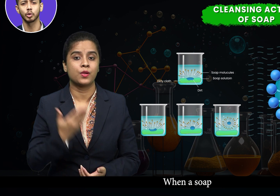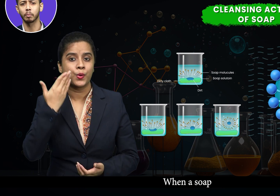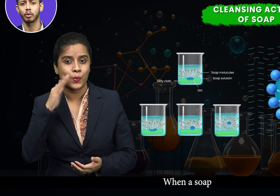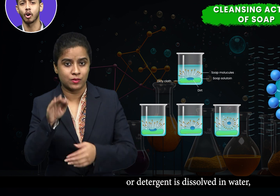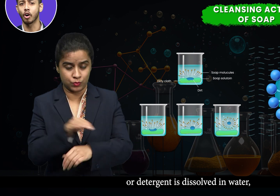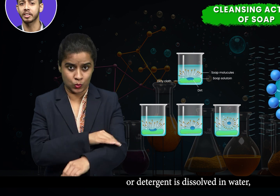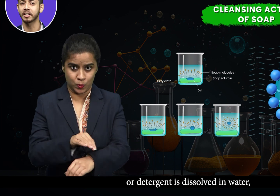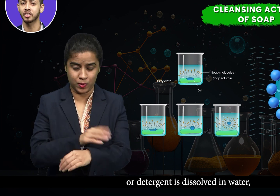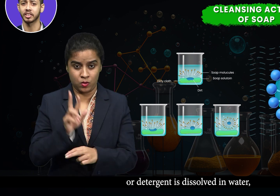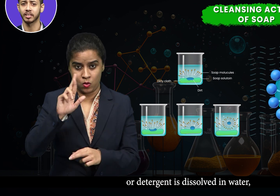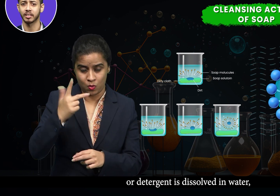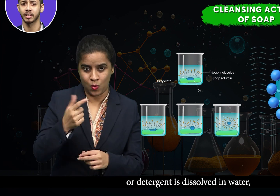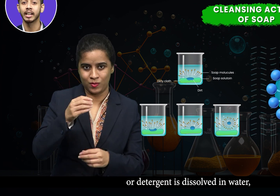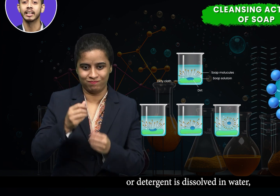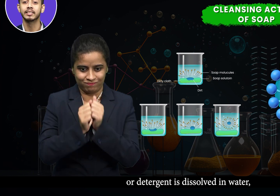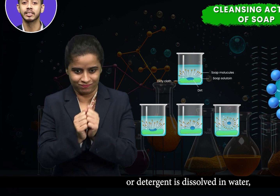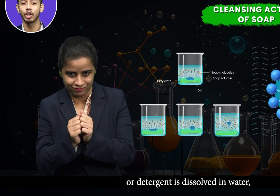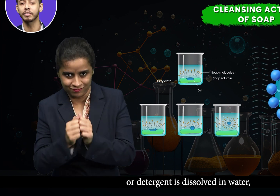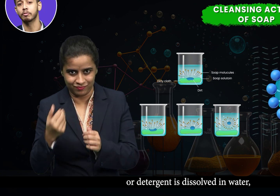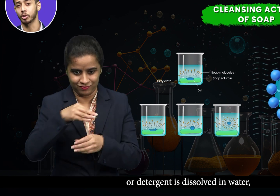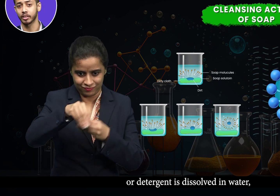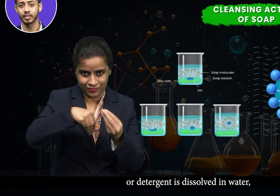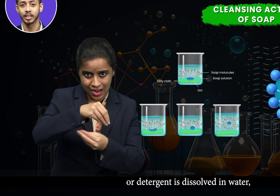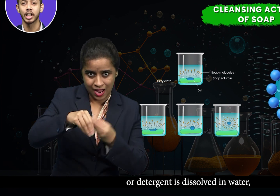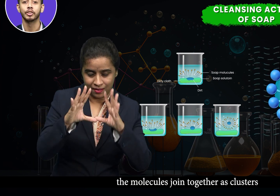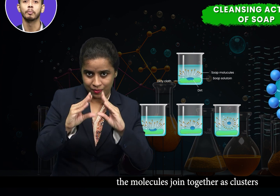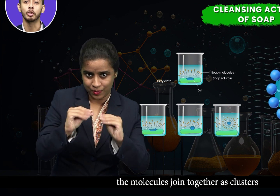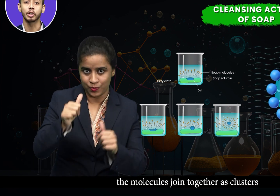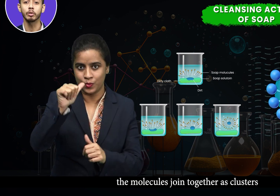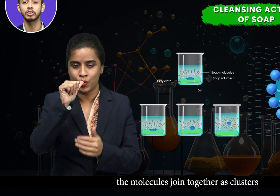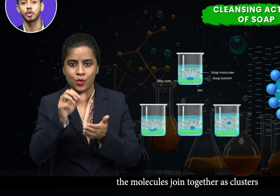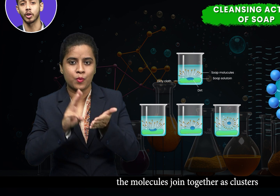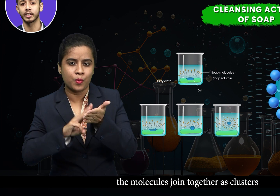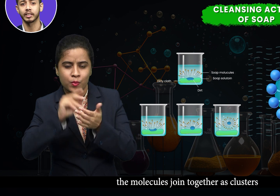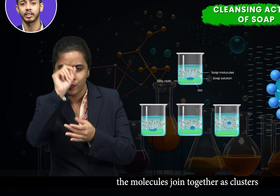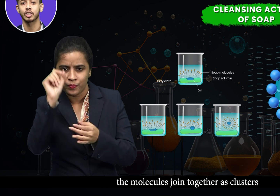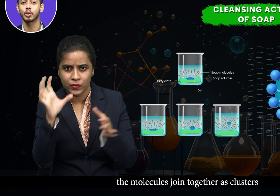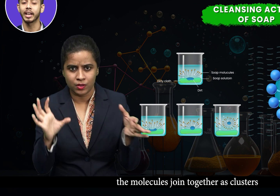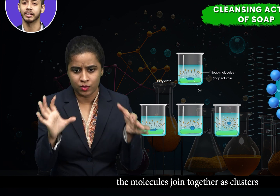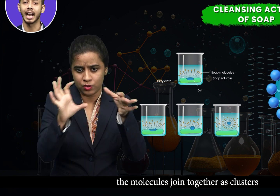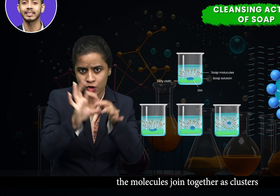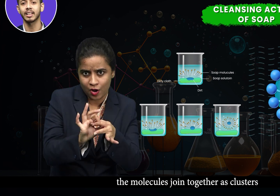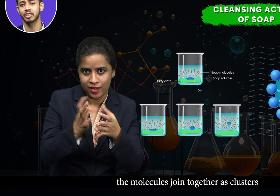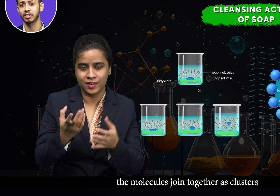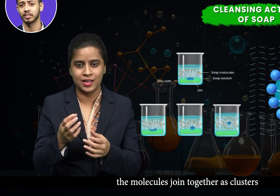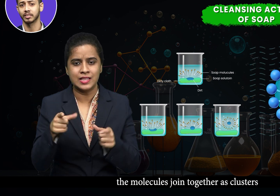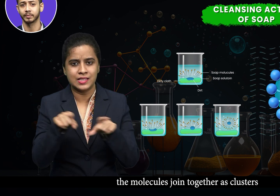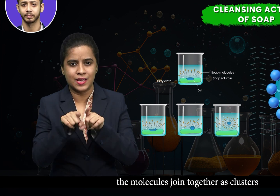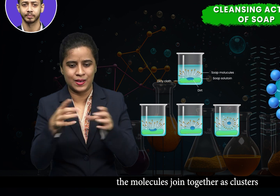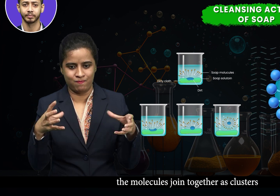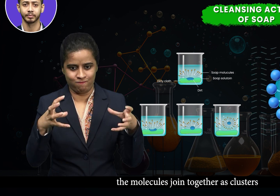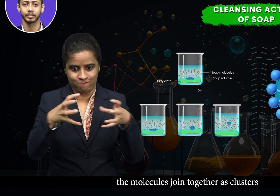When a soap or detergent is dissolved in water, the molecules join together as